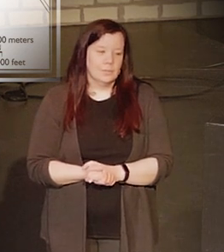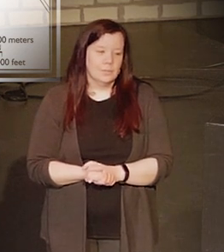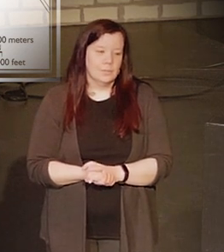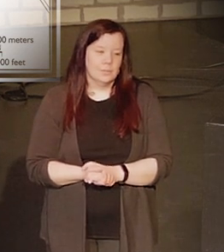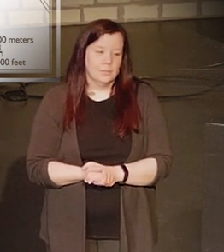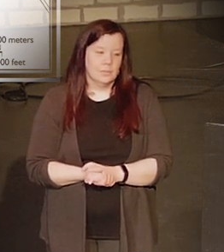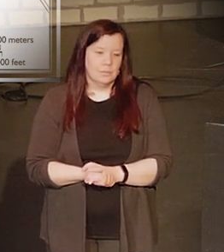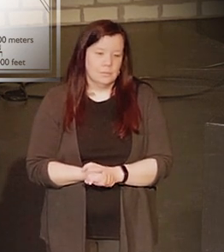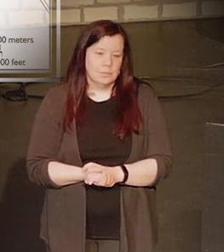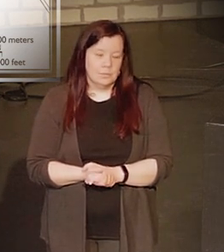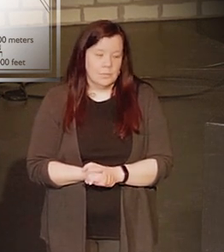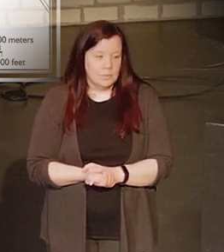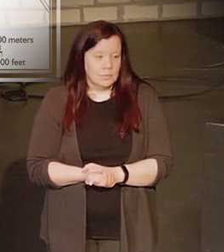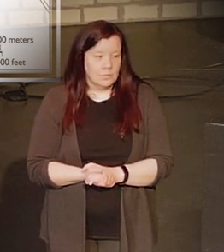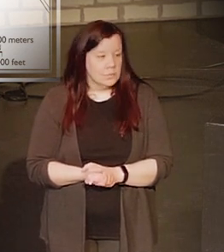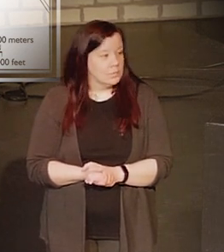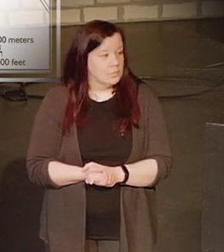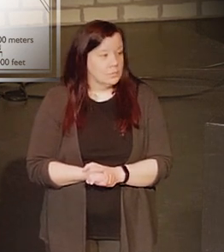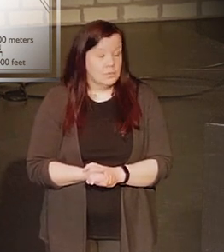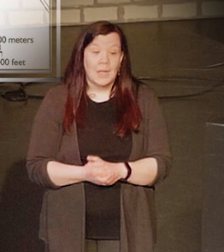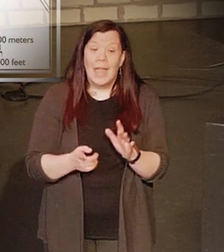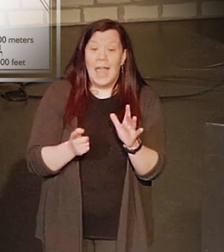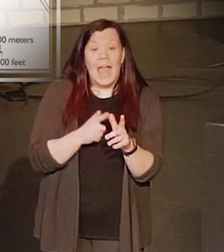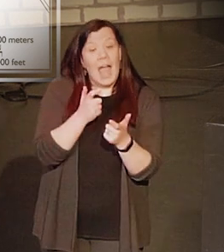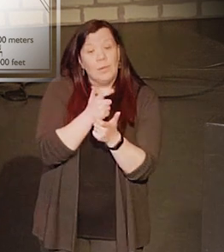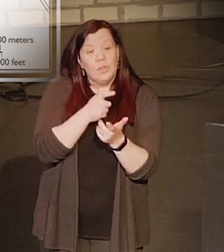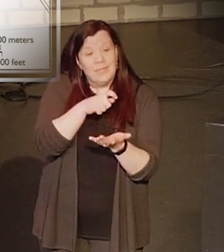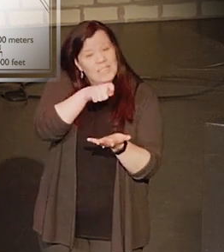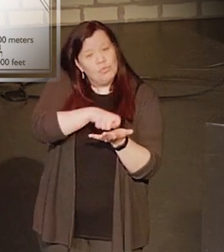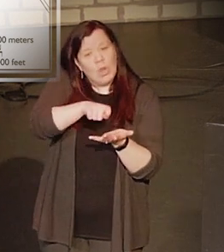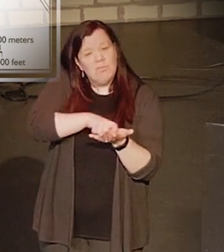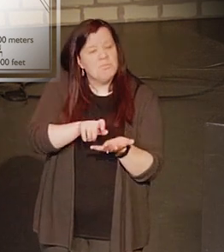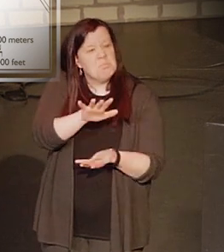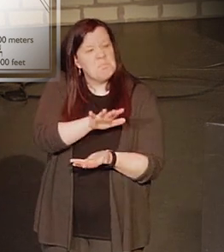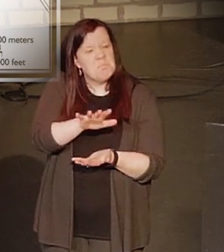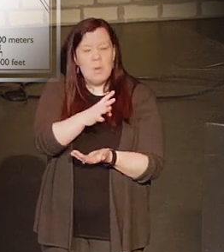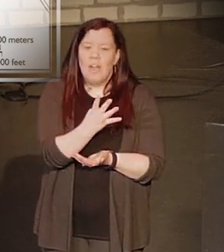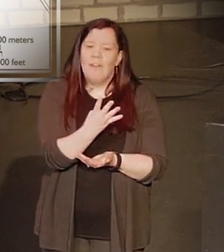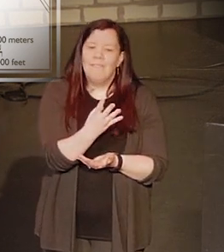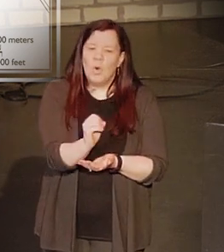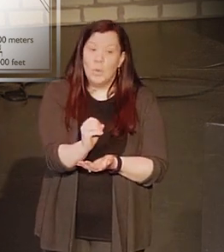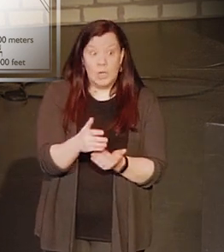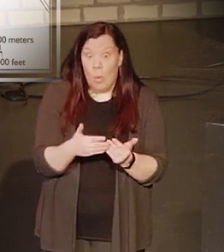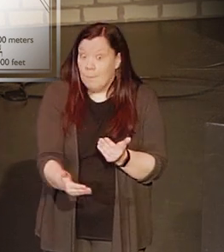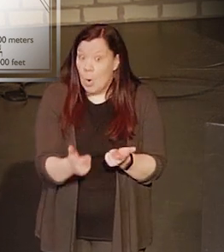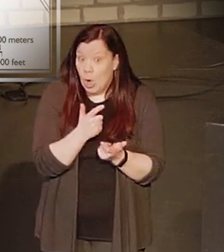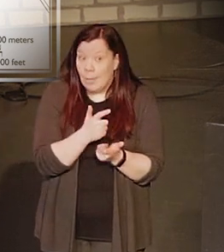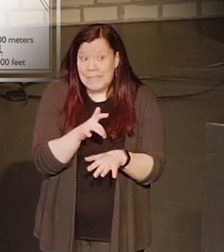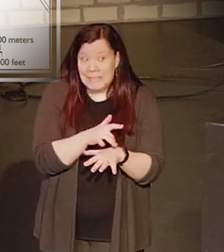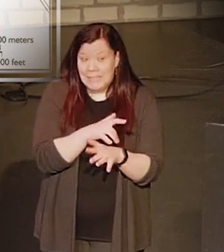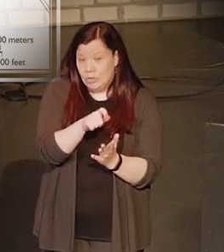We have about 11 out of, we know Aristophanes wrote 40 or more